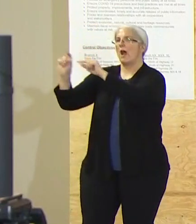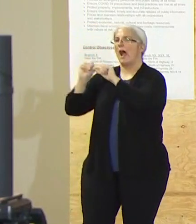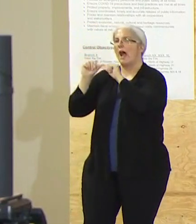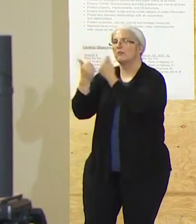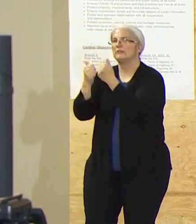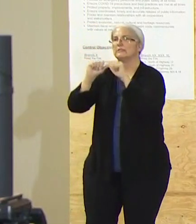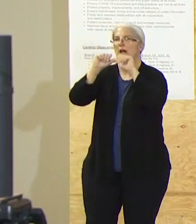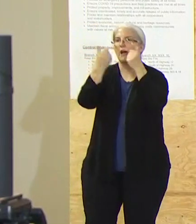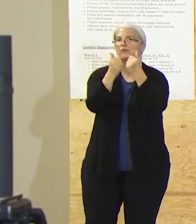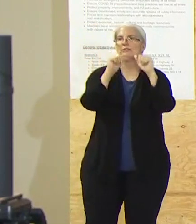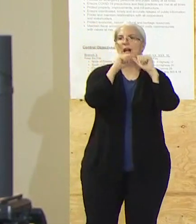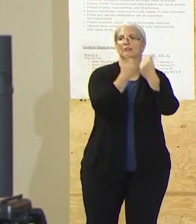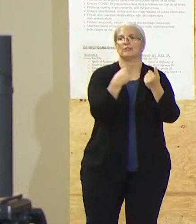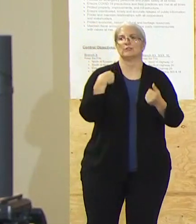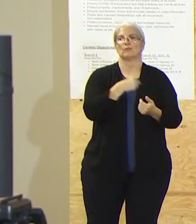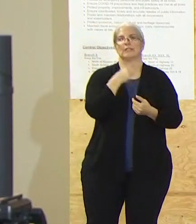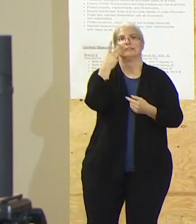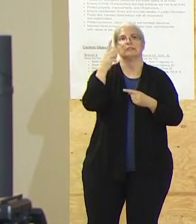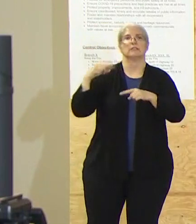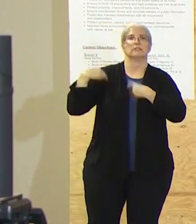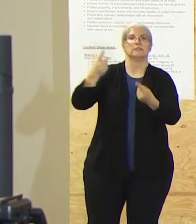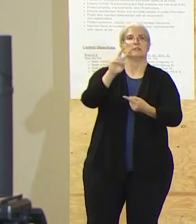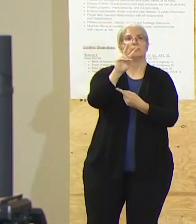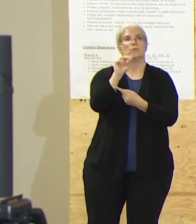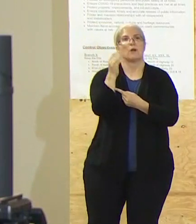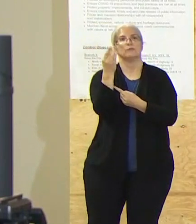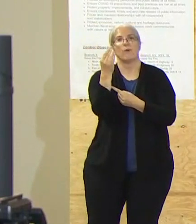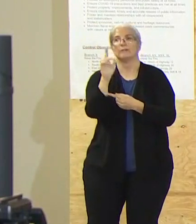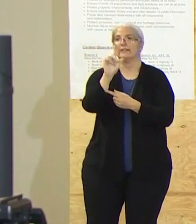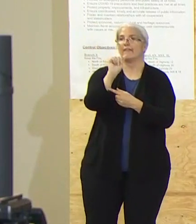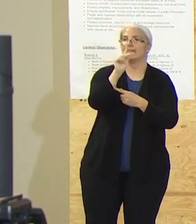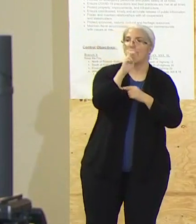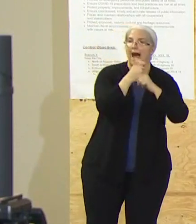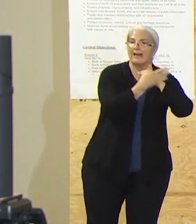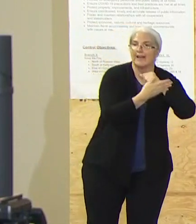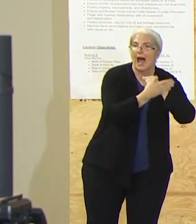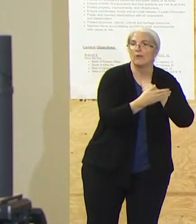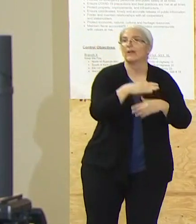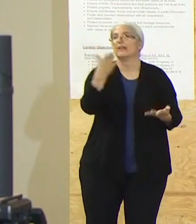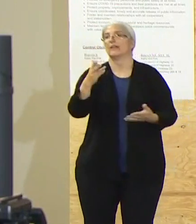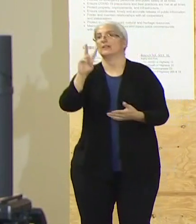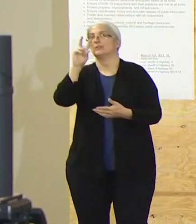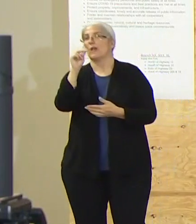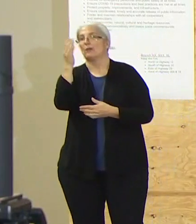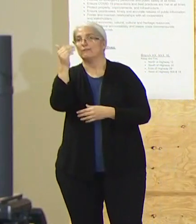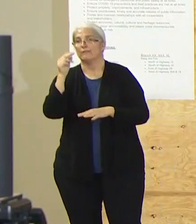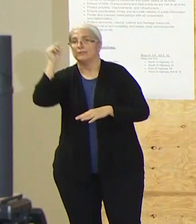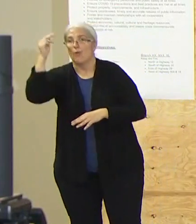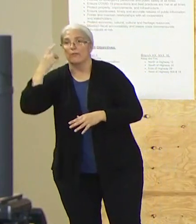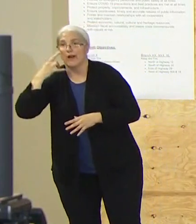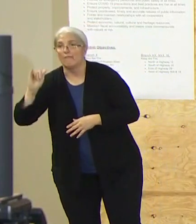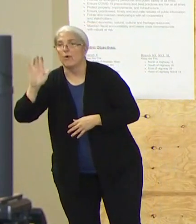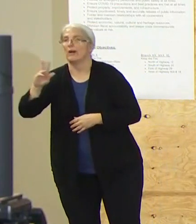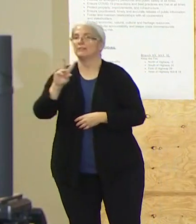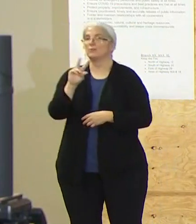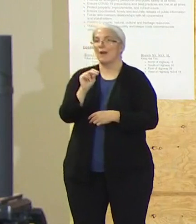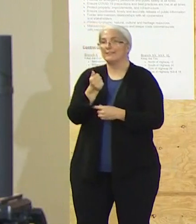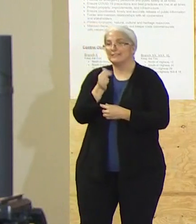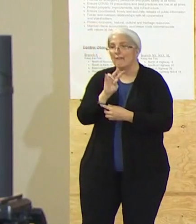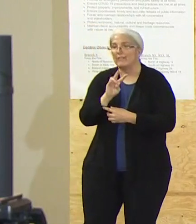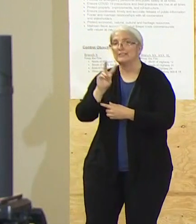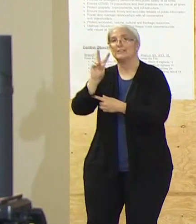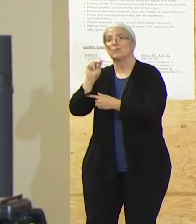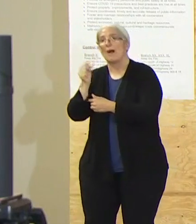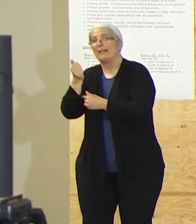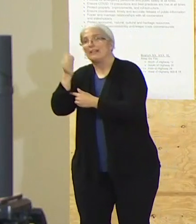Lake County, 2015, not just in Lake, but throughout Northern California, 2017, 2019,